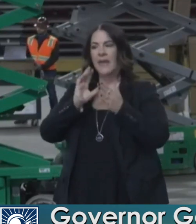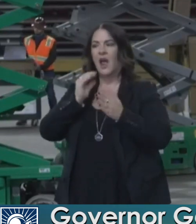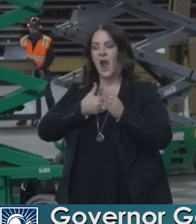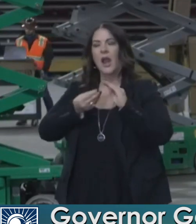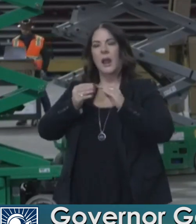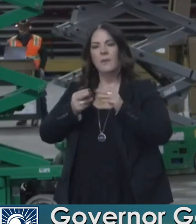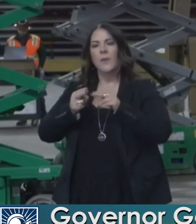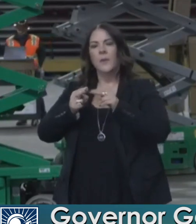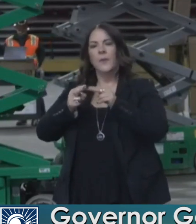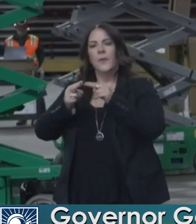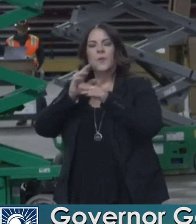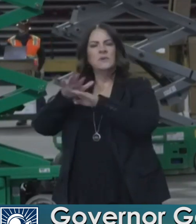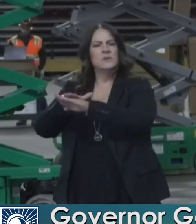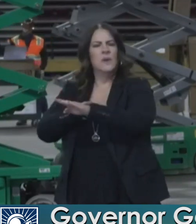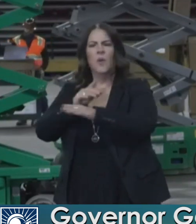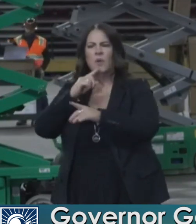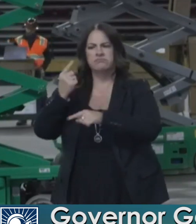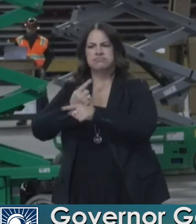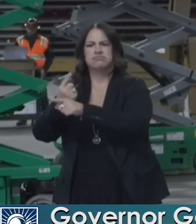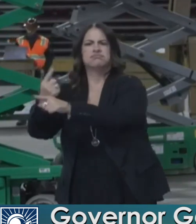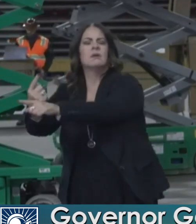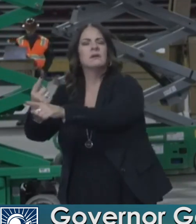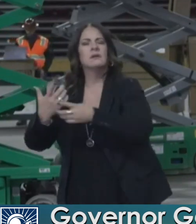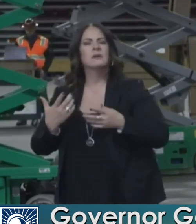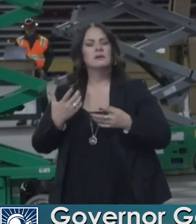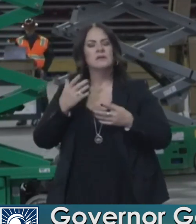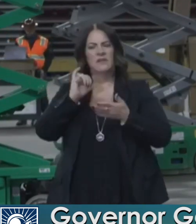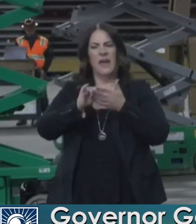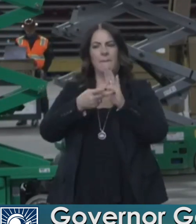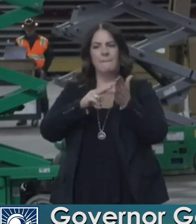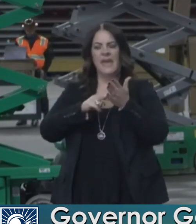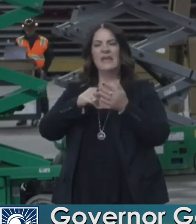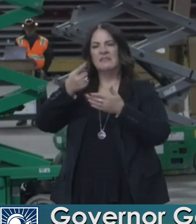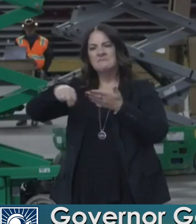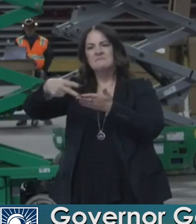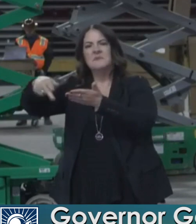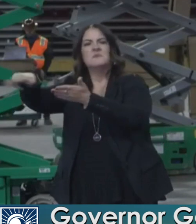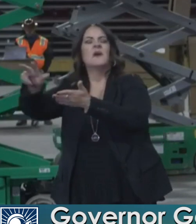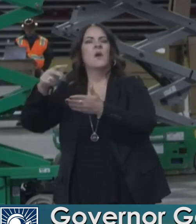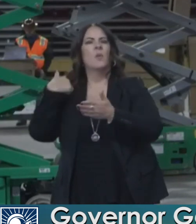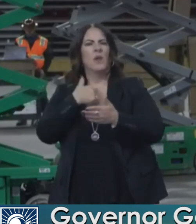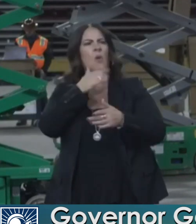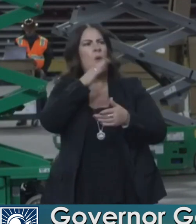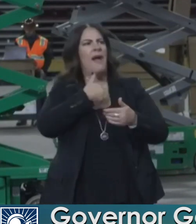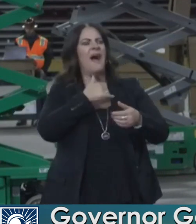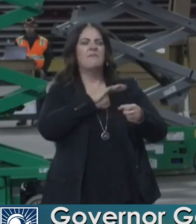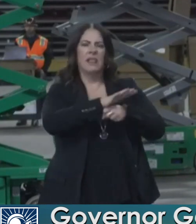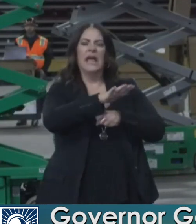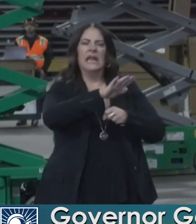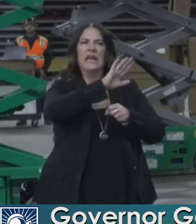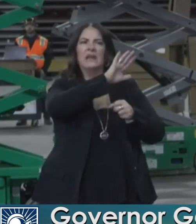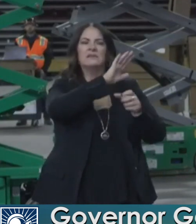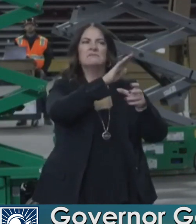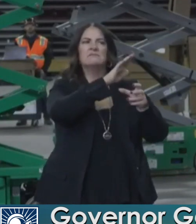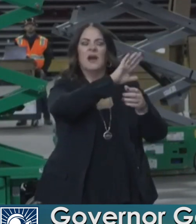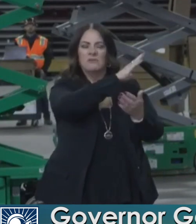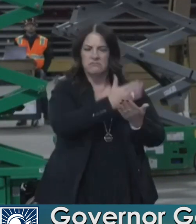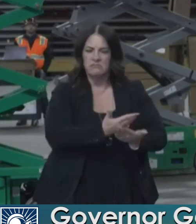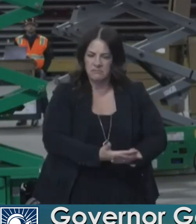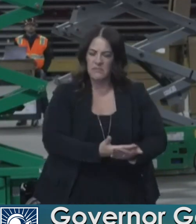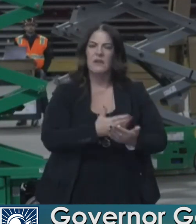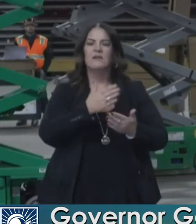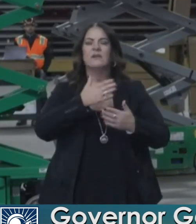give us the time well within the next few weeks to have enough ventilators, we believe, to meet the needs of 40 million